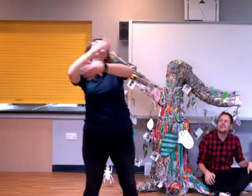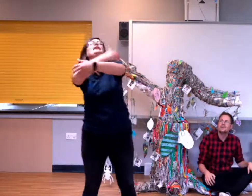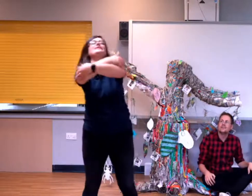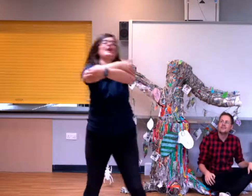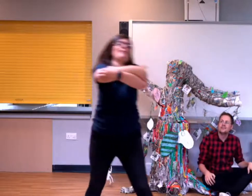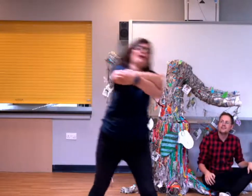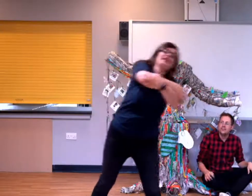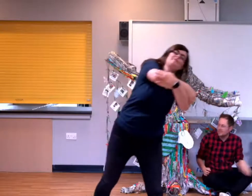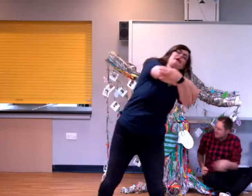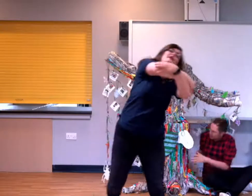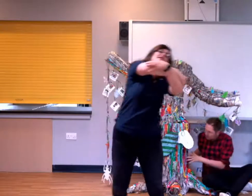wind's coming and it's blowing us